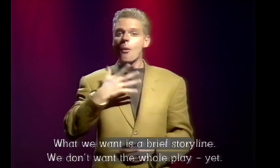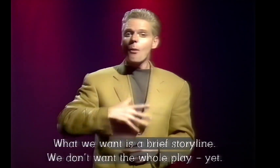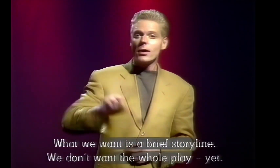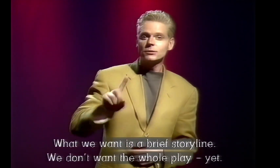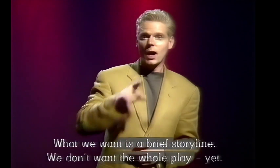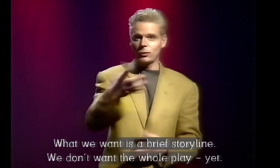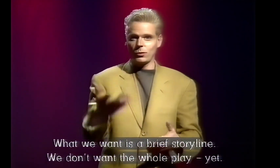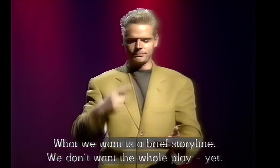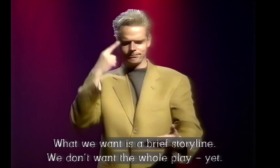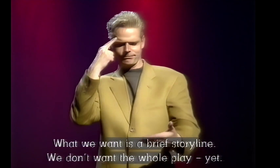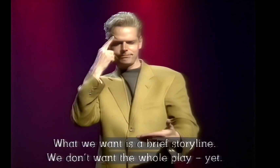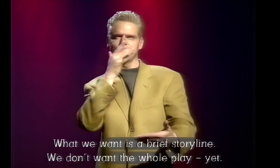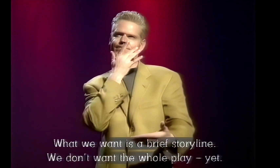What we want is a brief storyline.